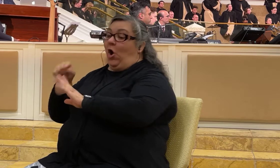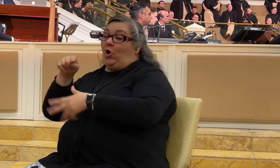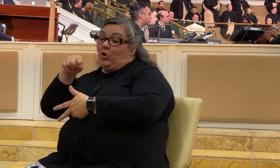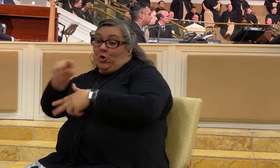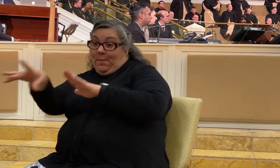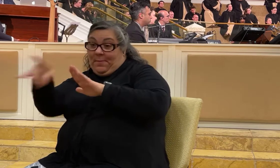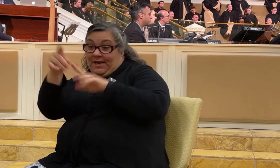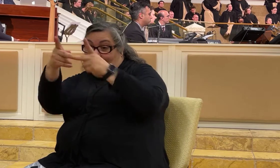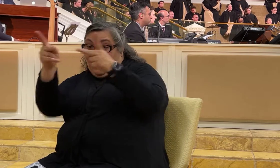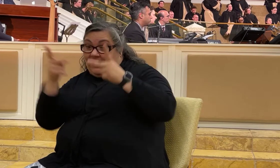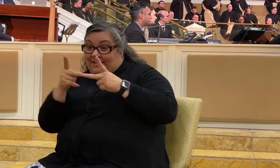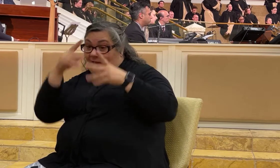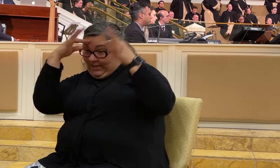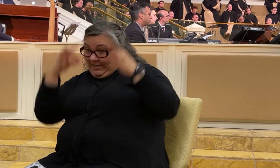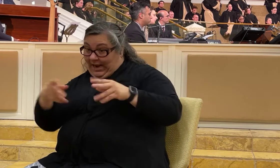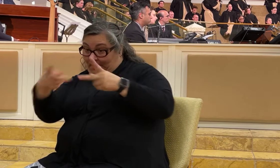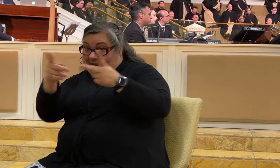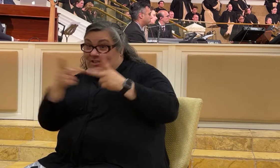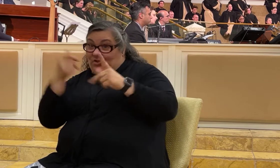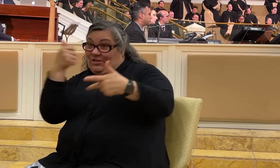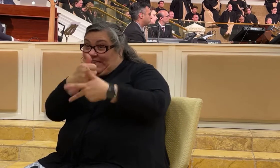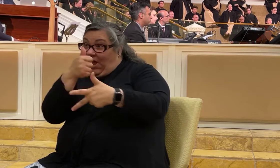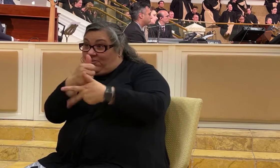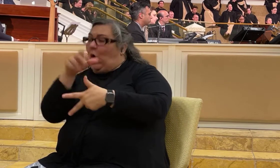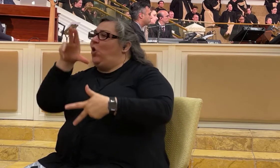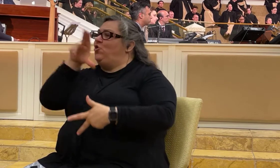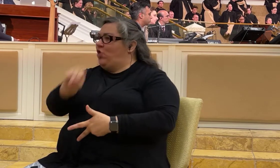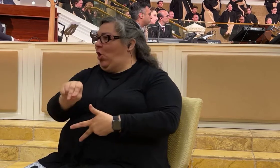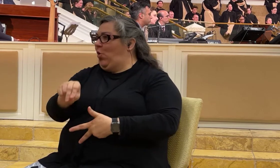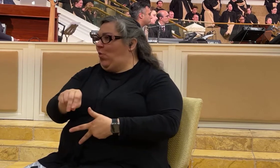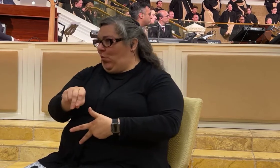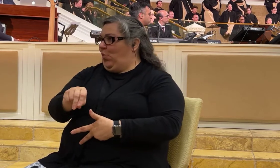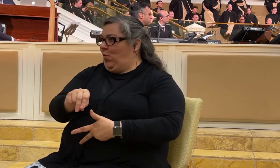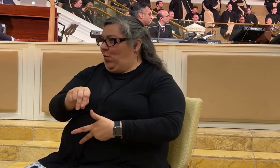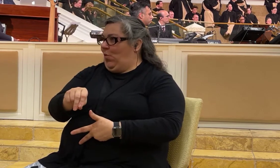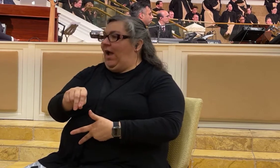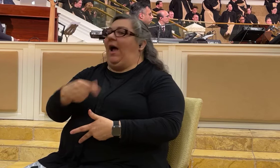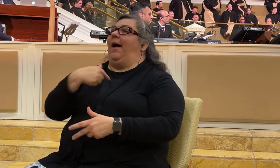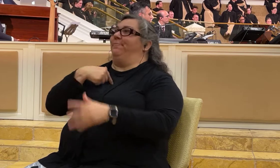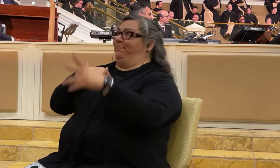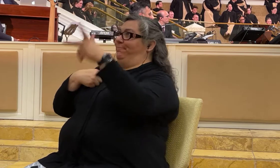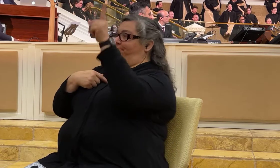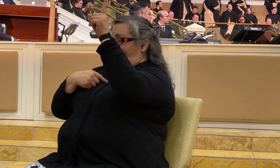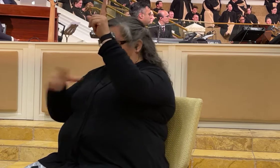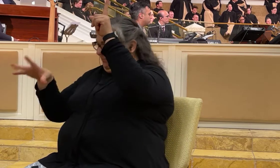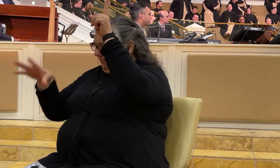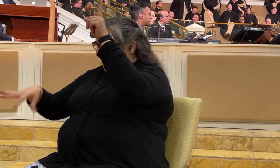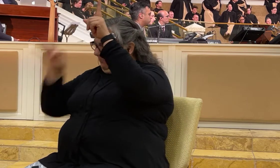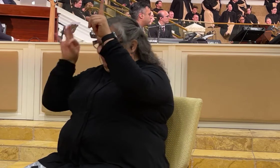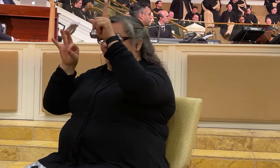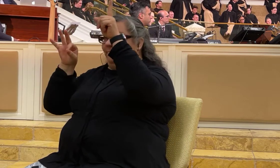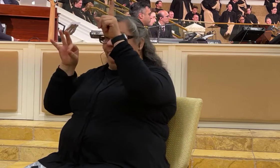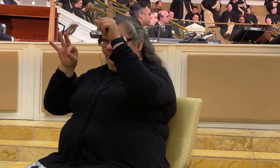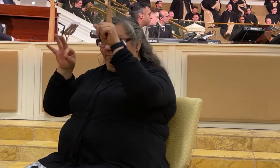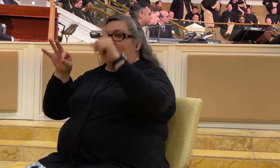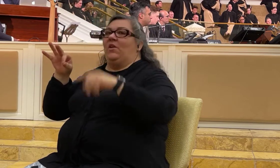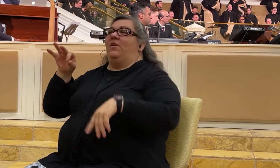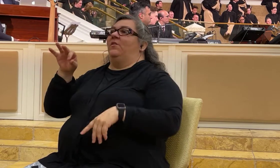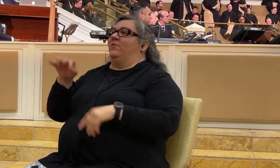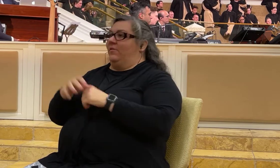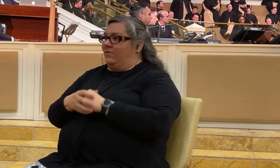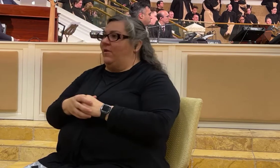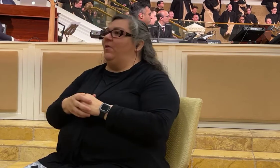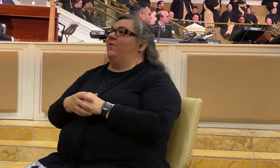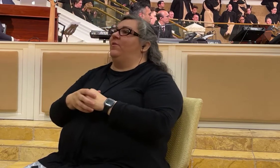You don't determine it. You don't disdain such an opportunity as this without a great